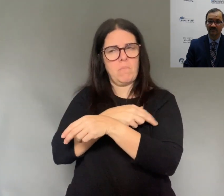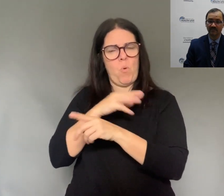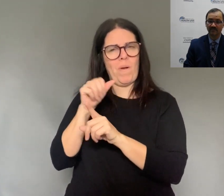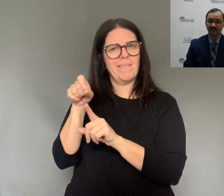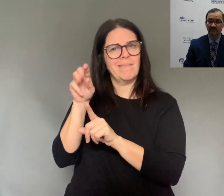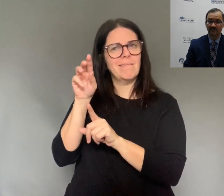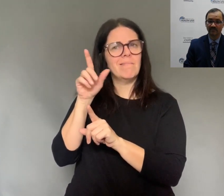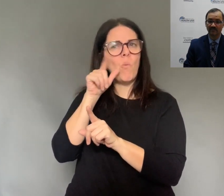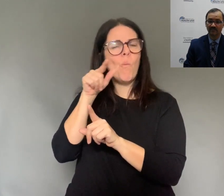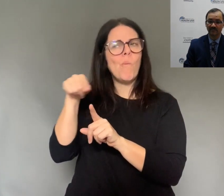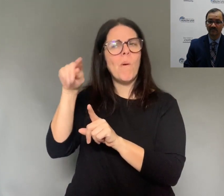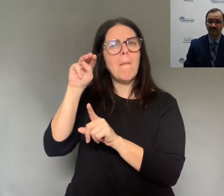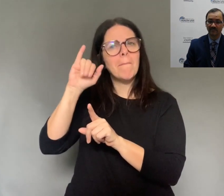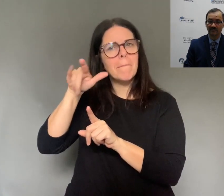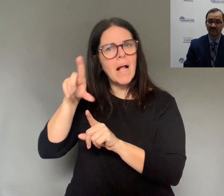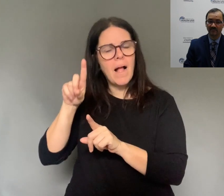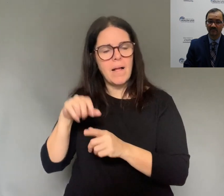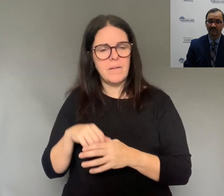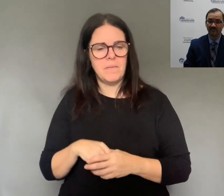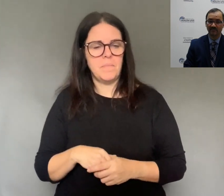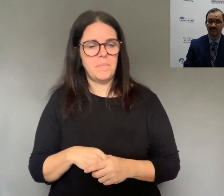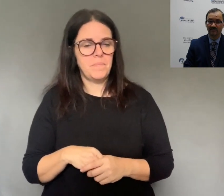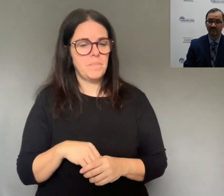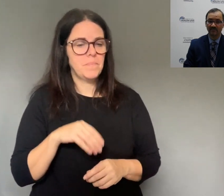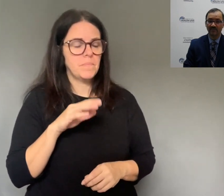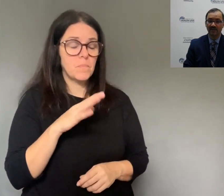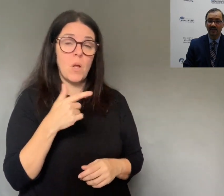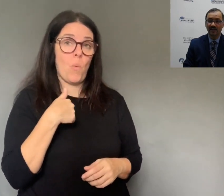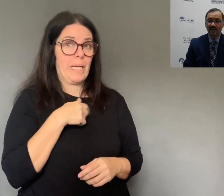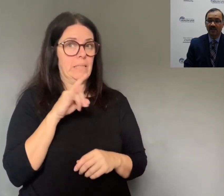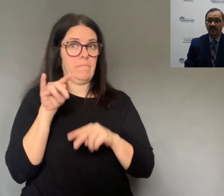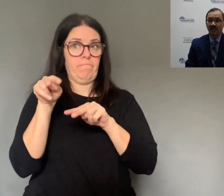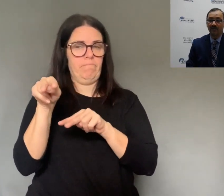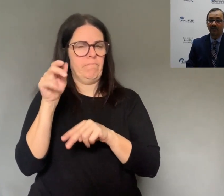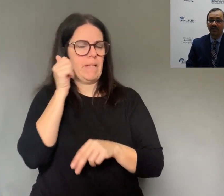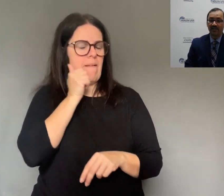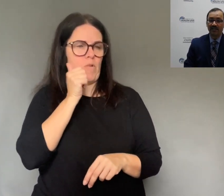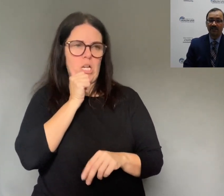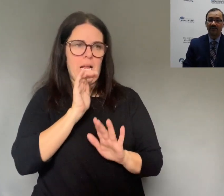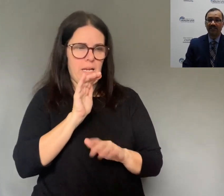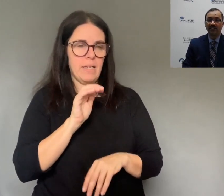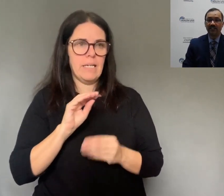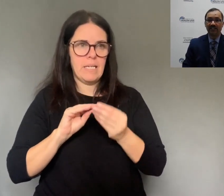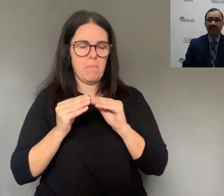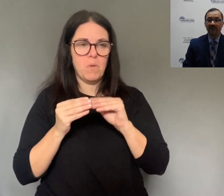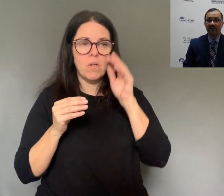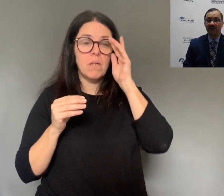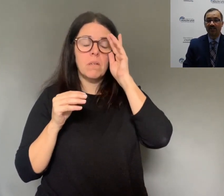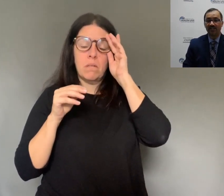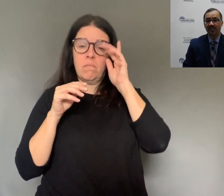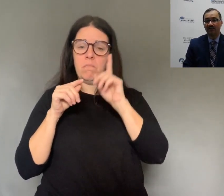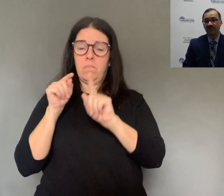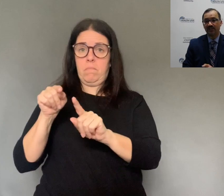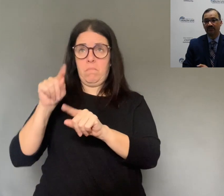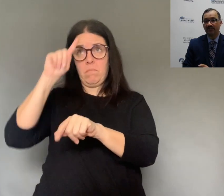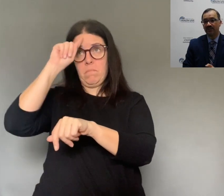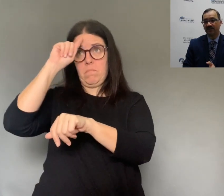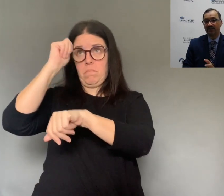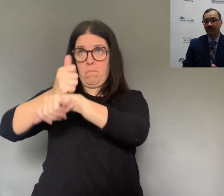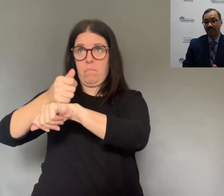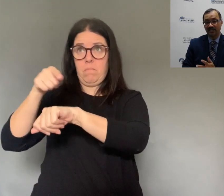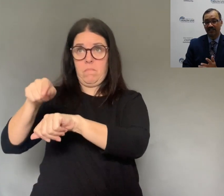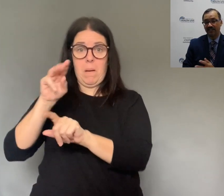because initially it was meant for people with mild symptoms? Well, we were watching those